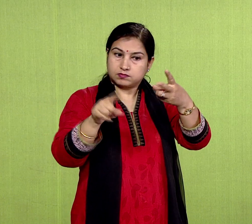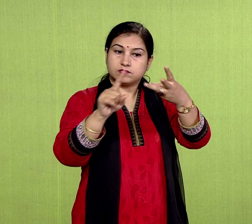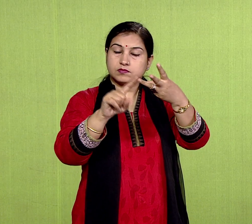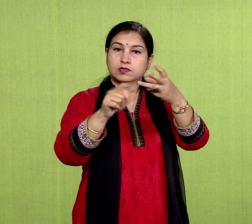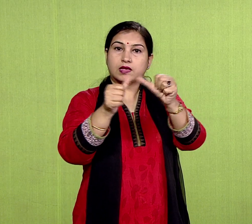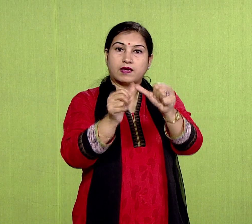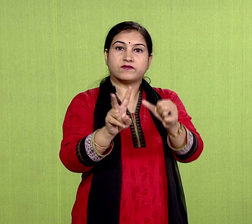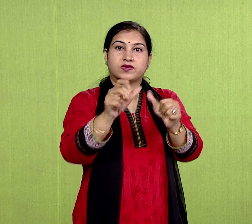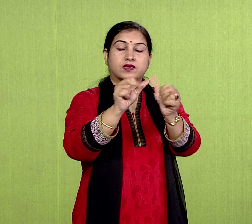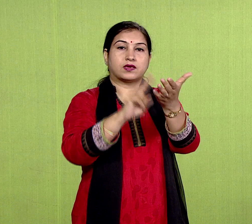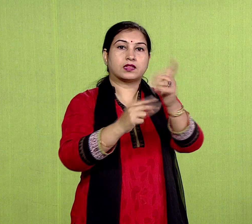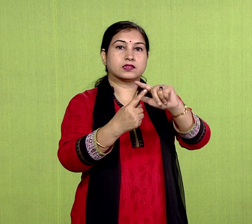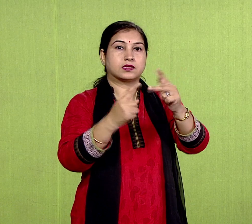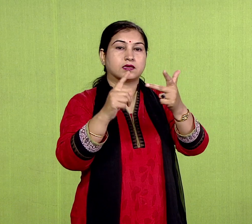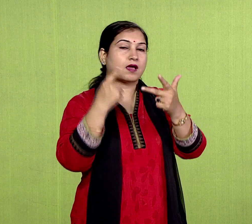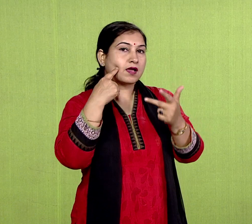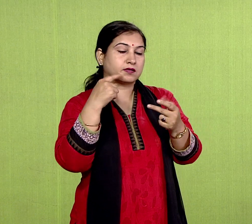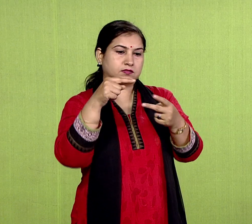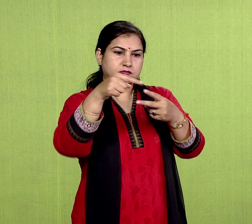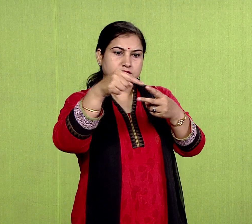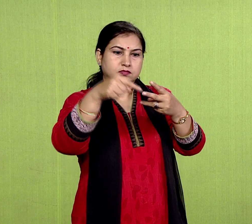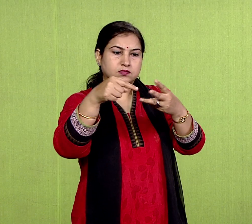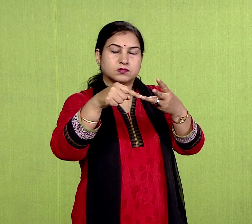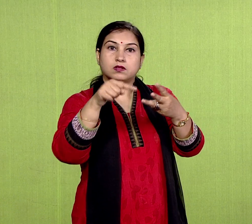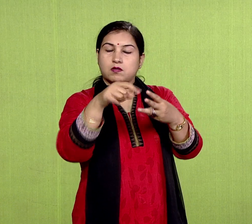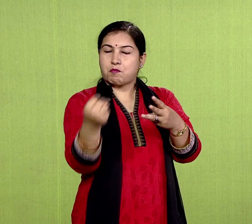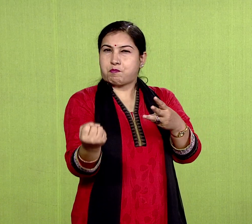These three were the most powerful.